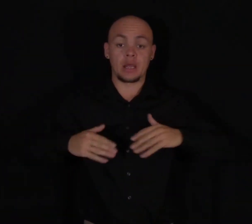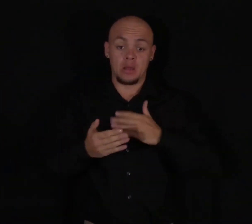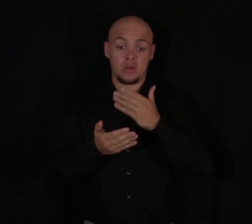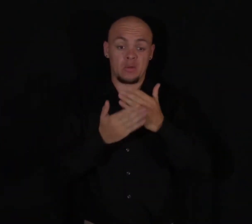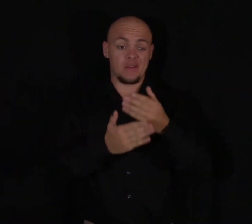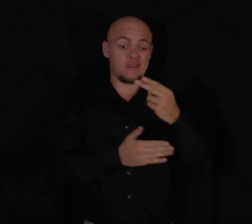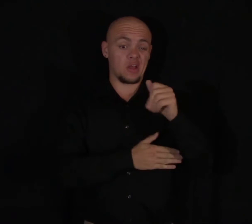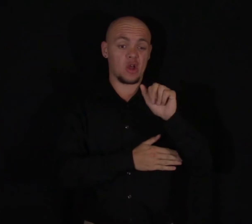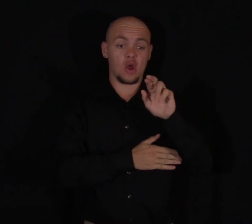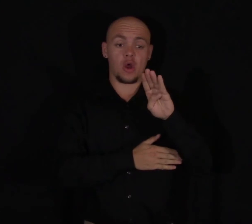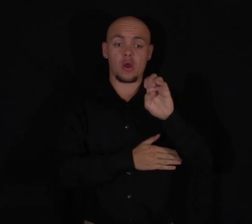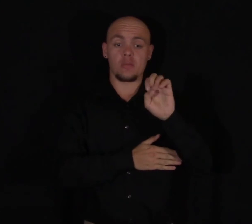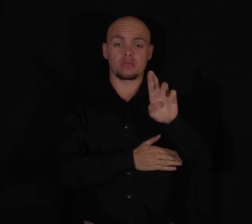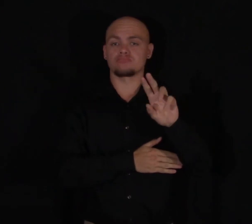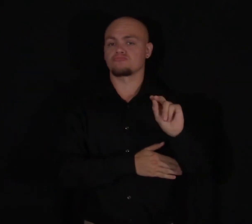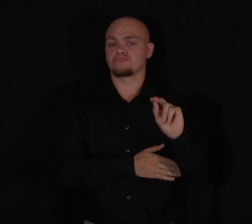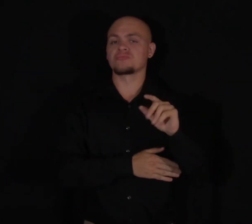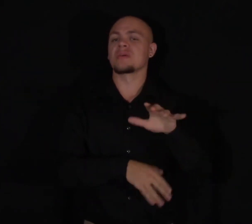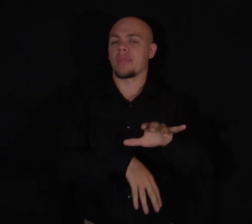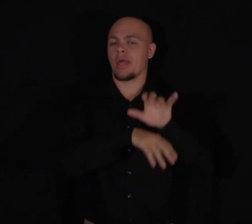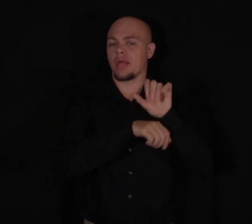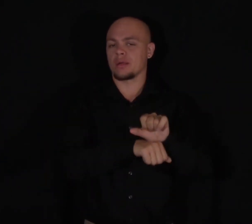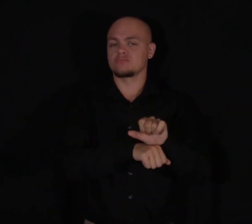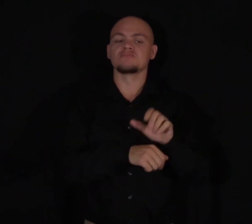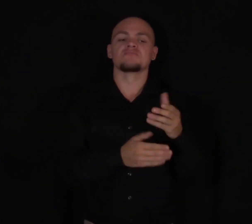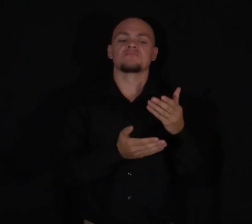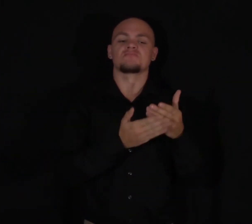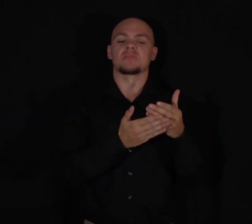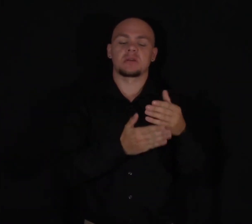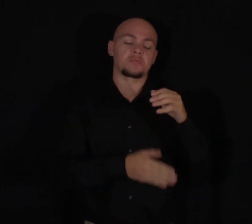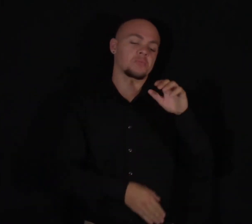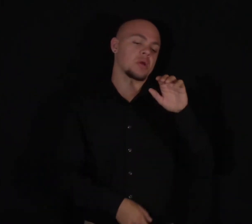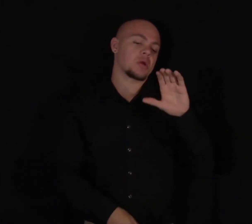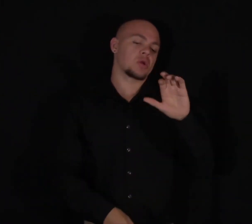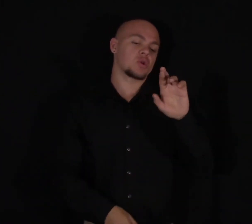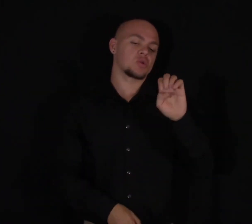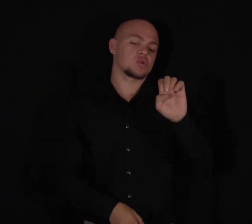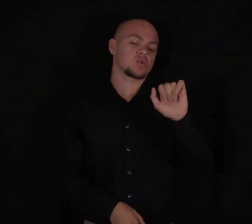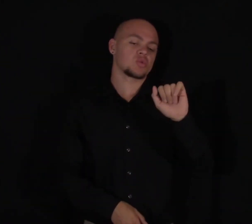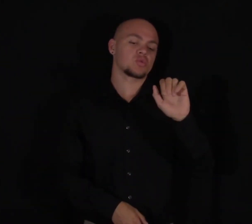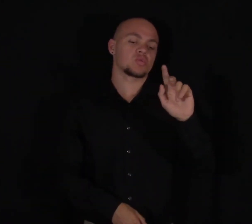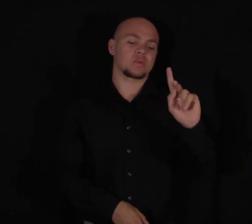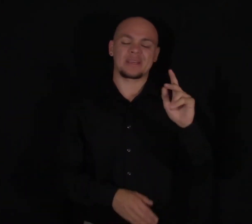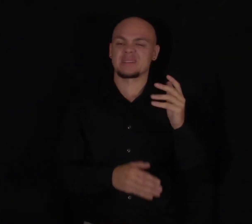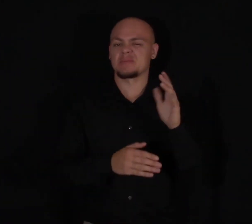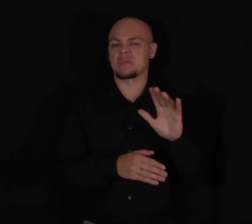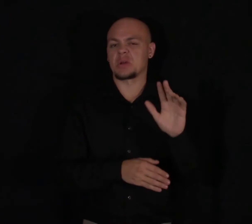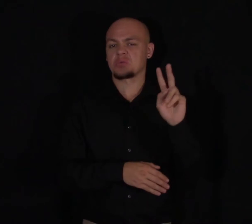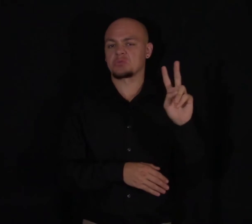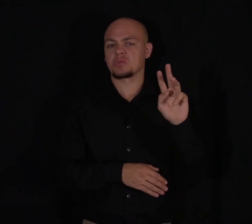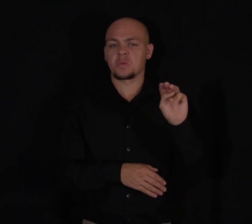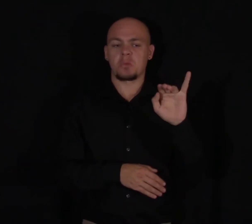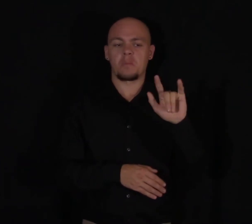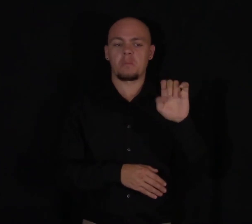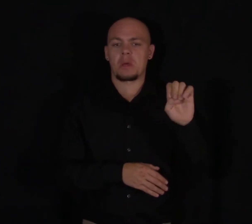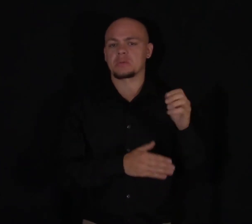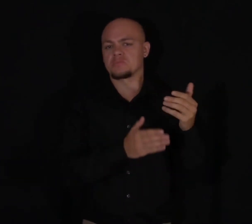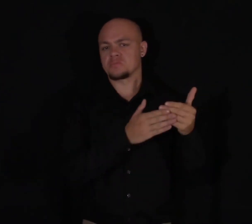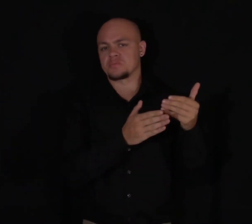but, as they had been accustomed, at a creek about 2 miles below. He walked on first, carrying a part of the fishing